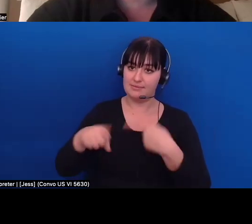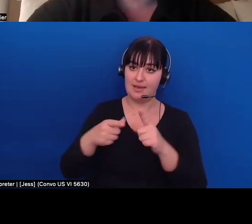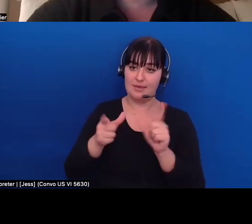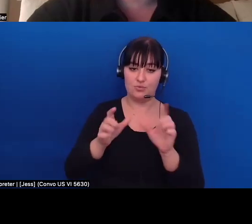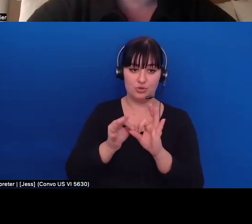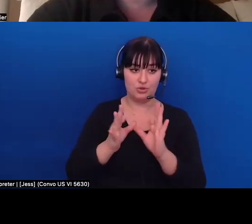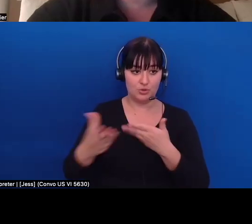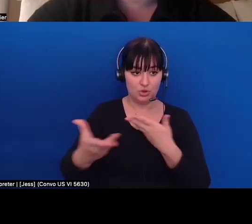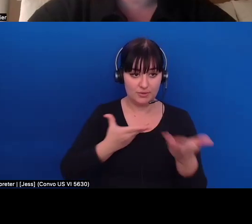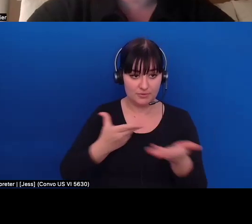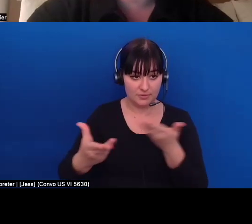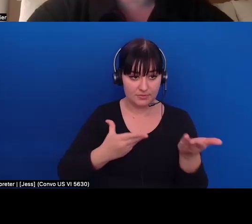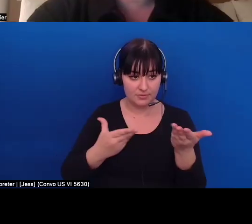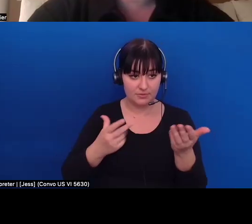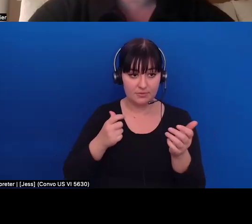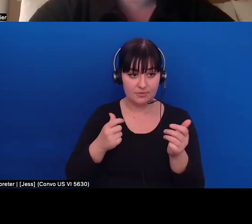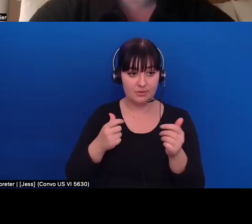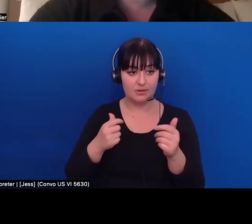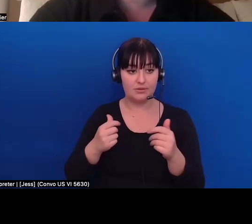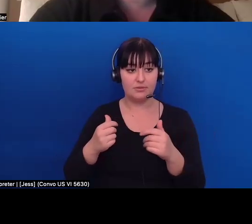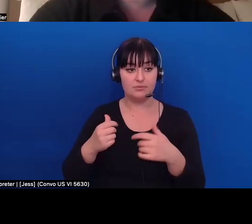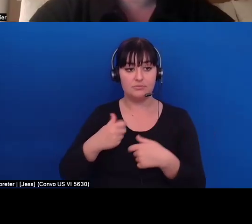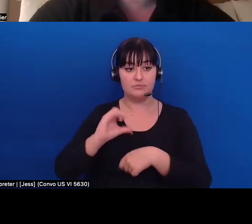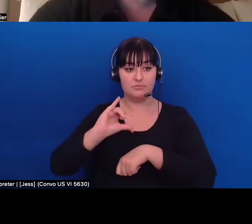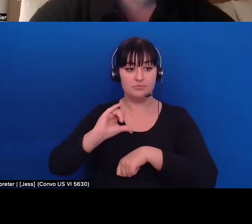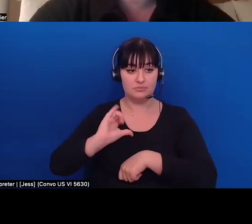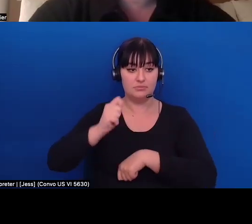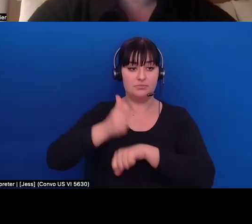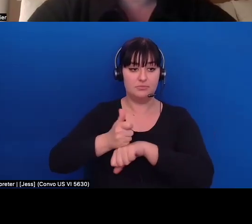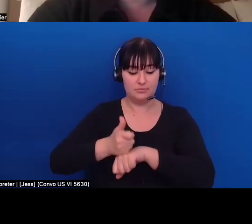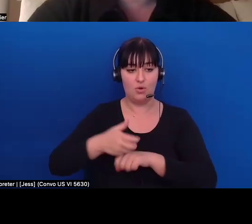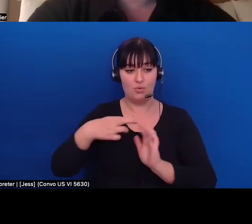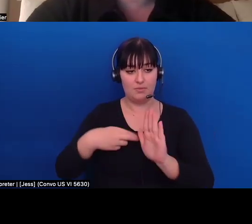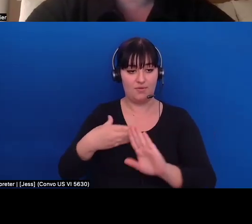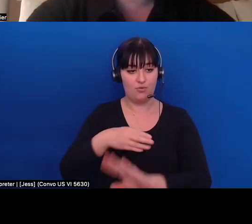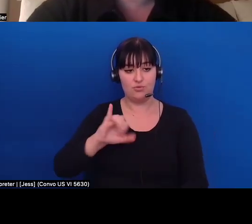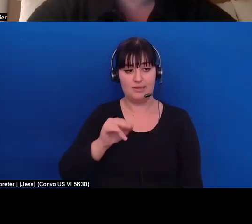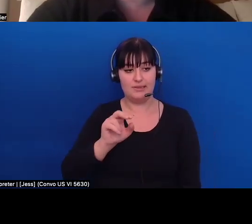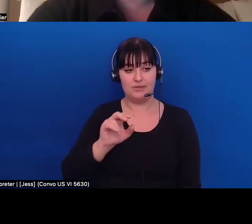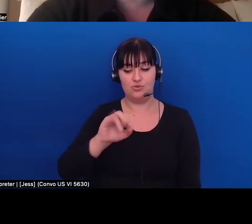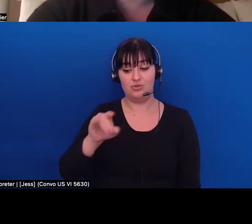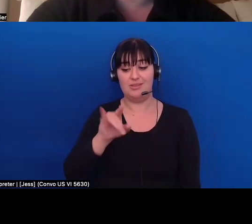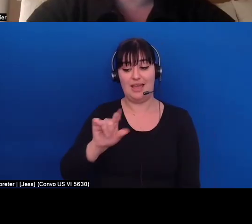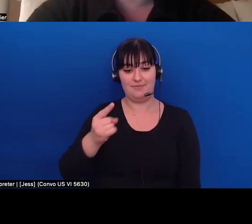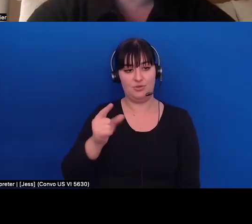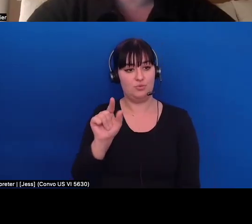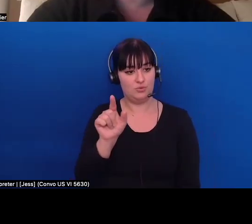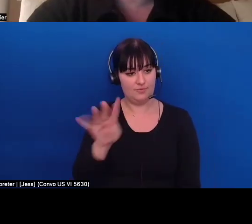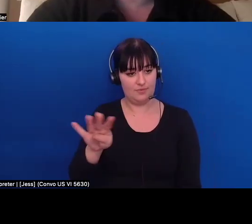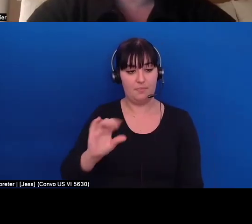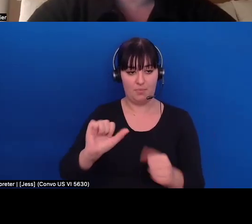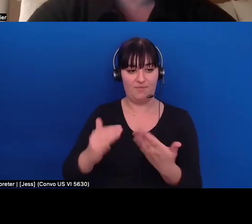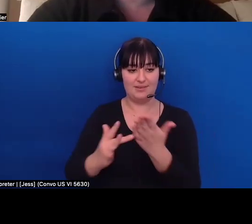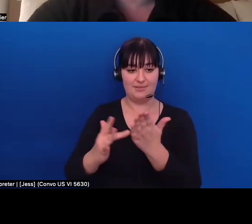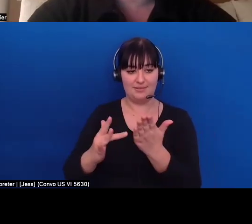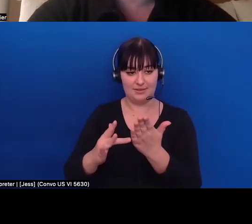promulgate regulations by July 1st, 2024, provide technical assistance to applicants,